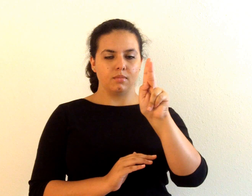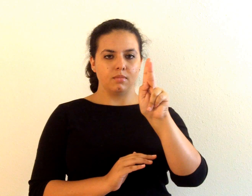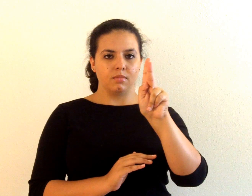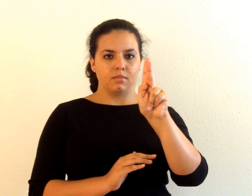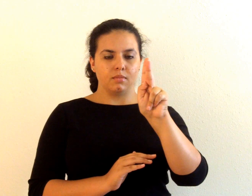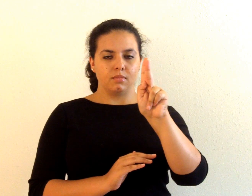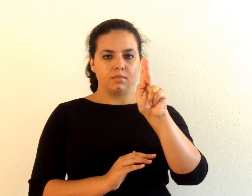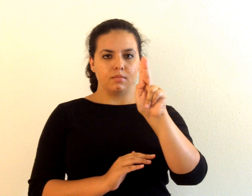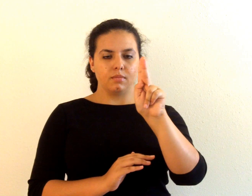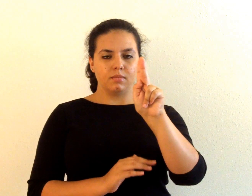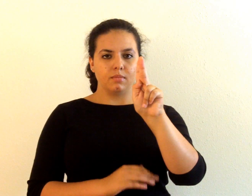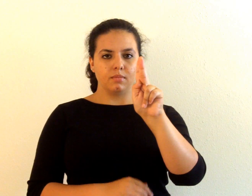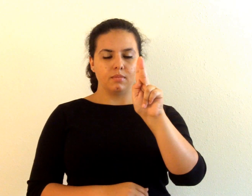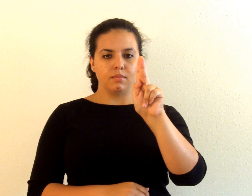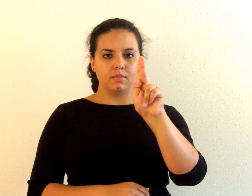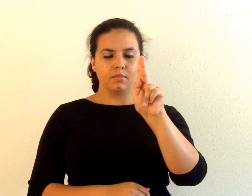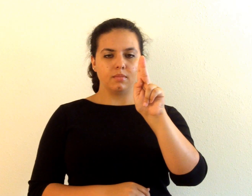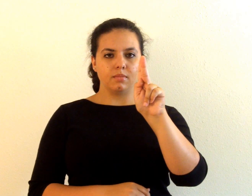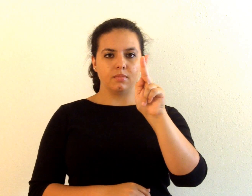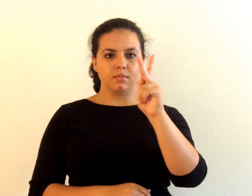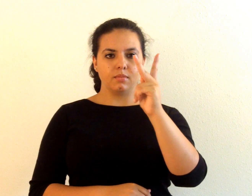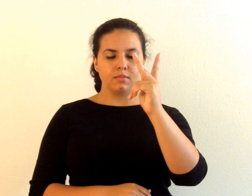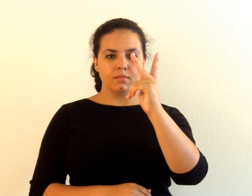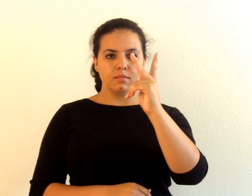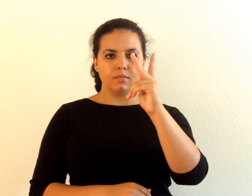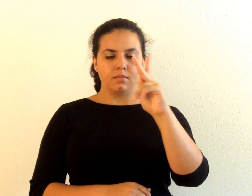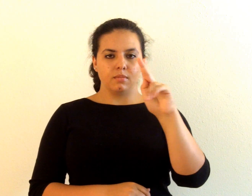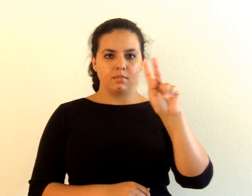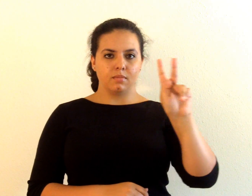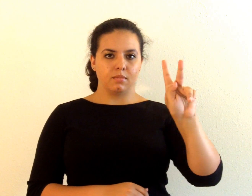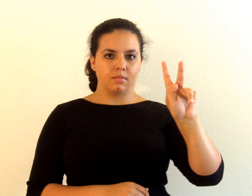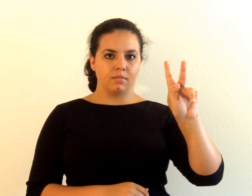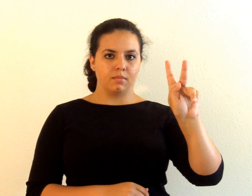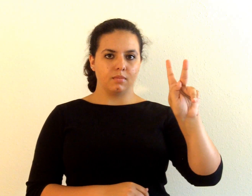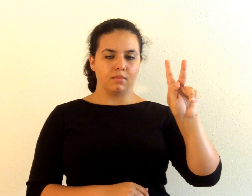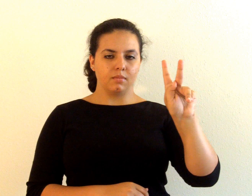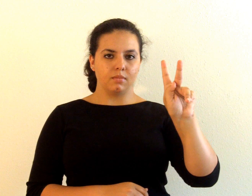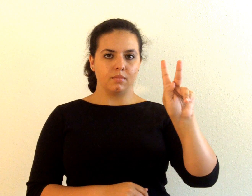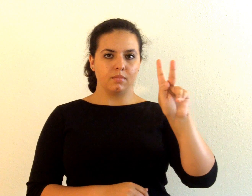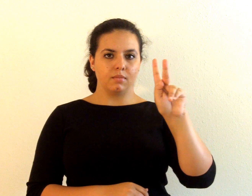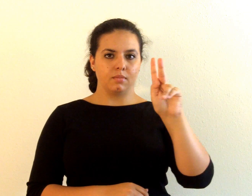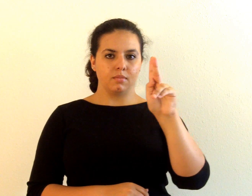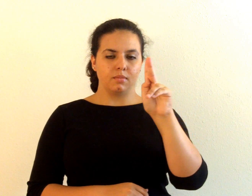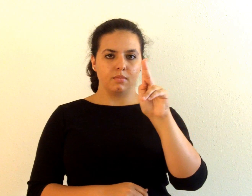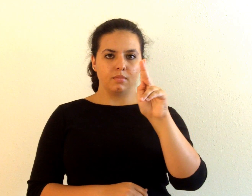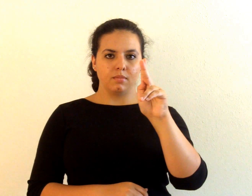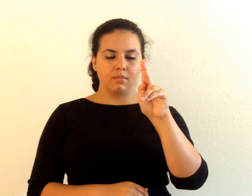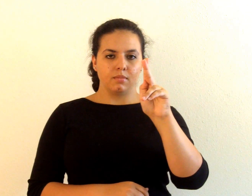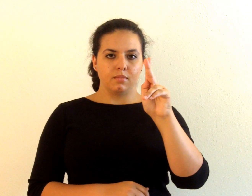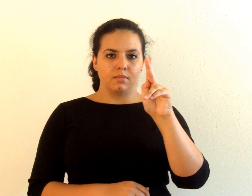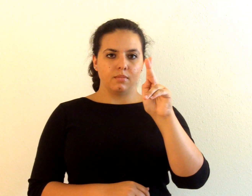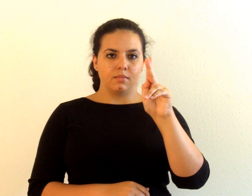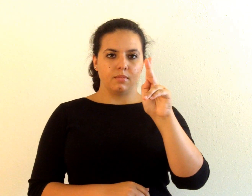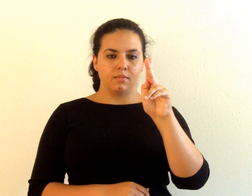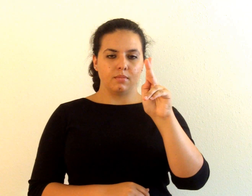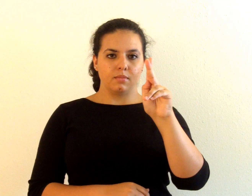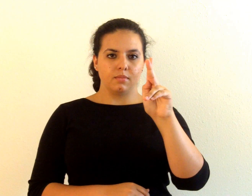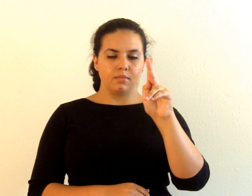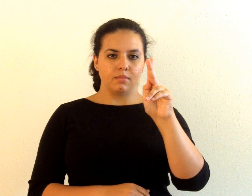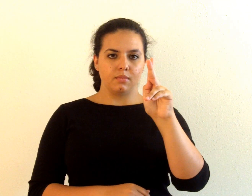They need to tuck in. This is a hard letter for a lot of students for some reason. So you have a K. Also, your K can't be